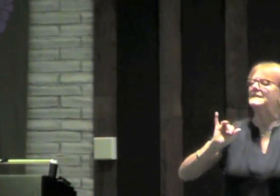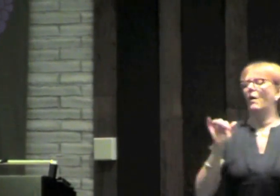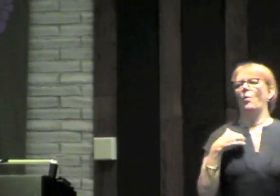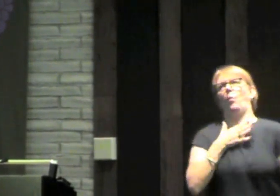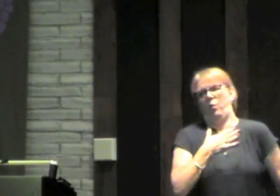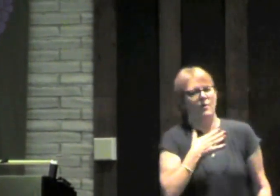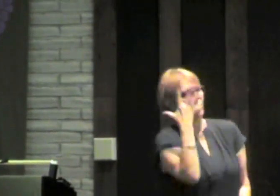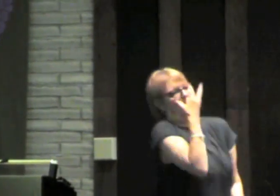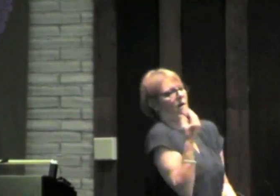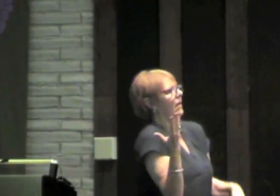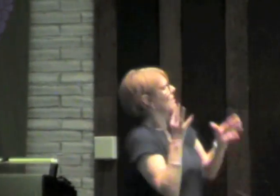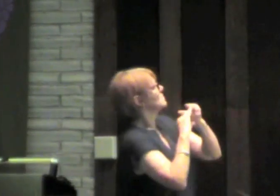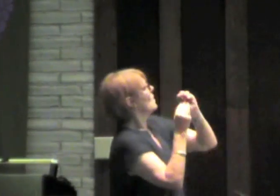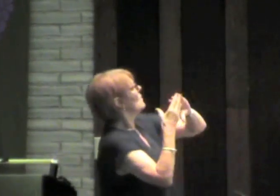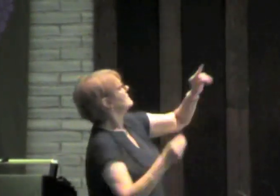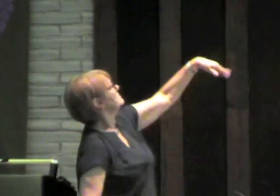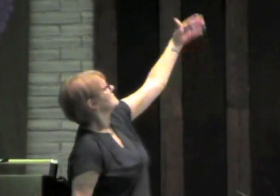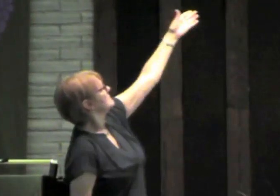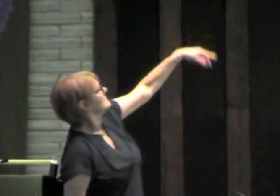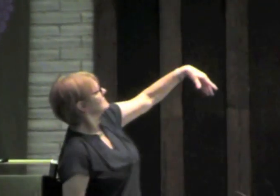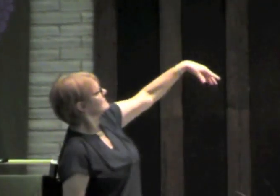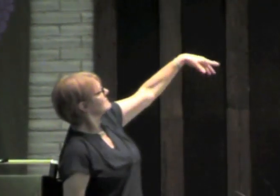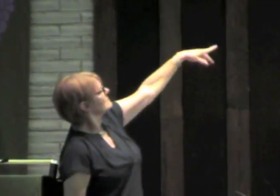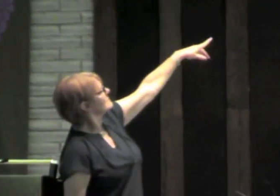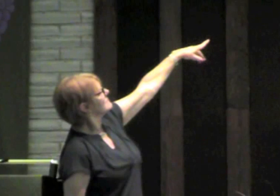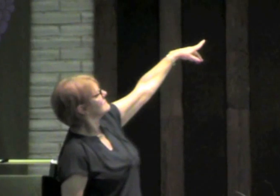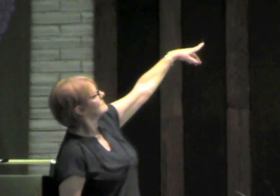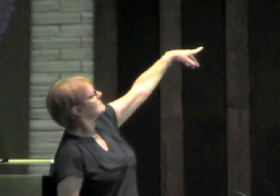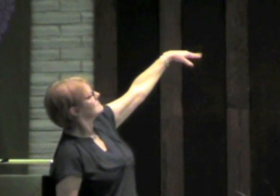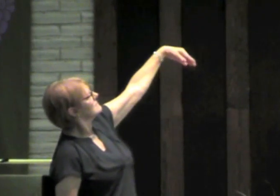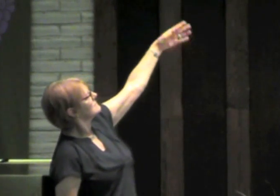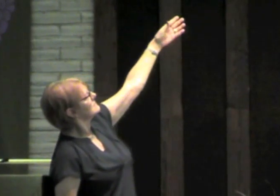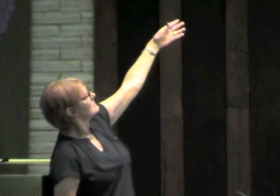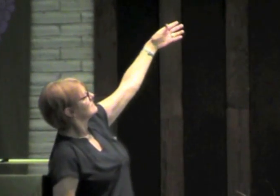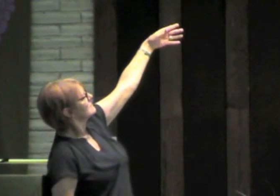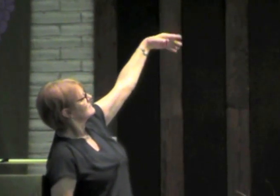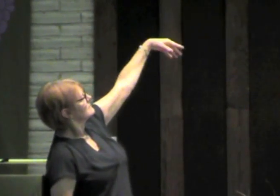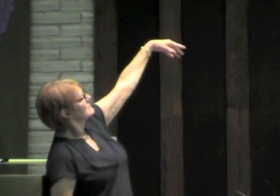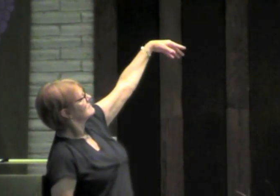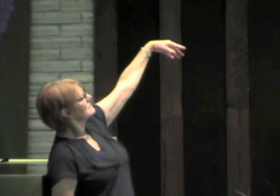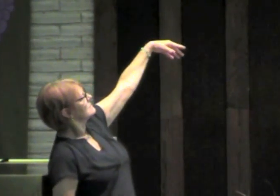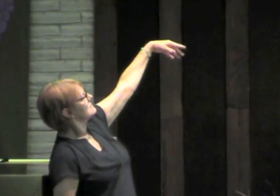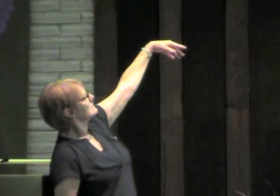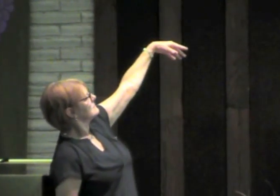effects of war are. But anyway, it was a beautiful story. So next we'll go to, the next slide